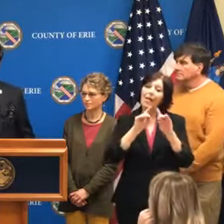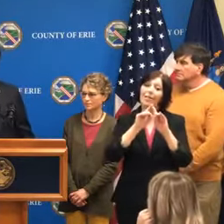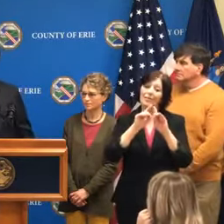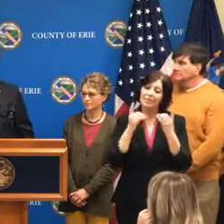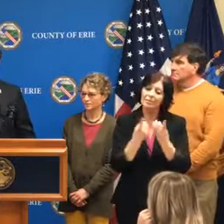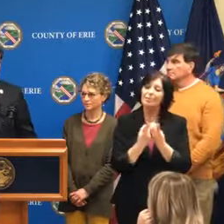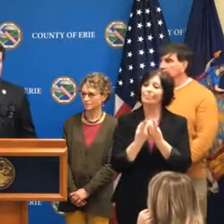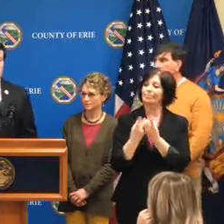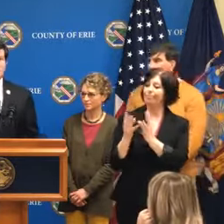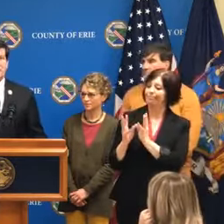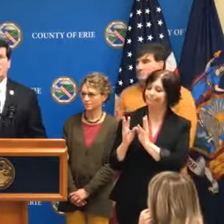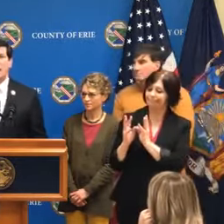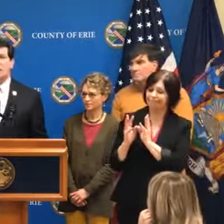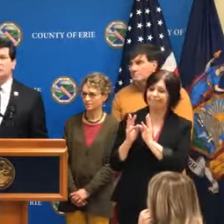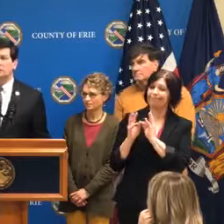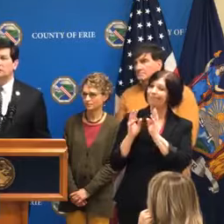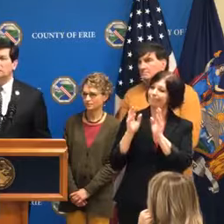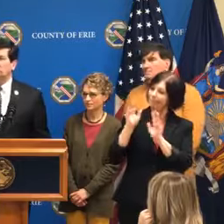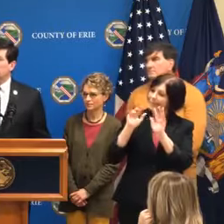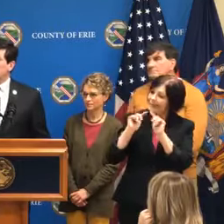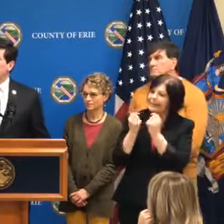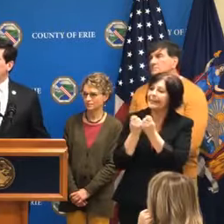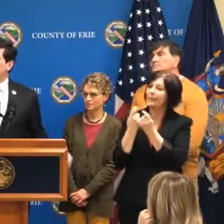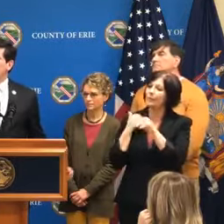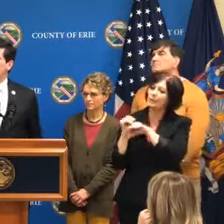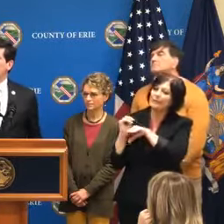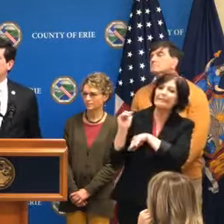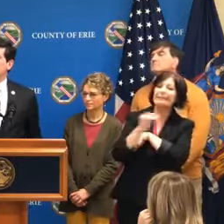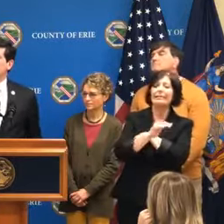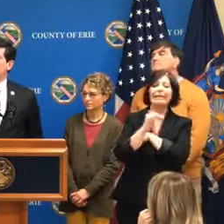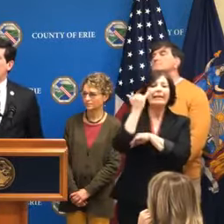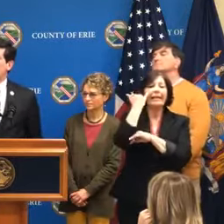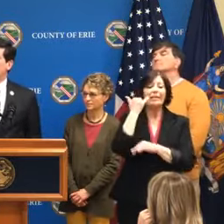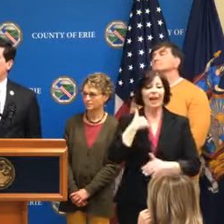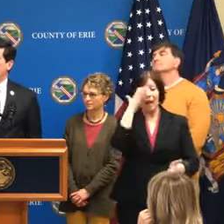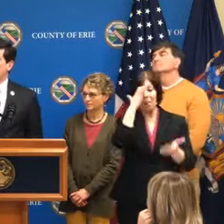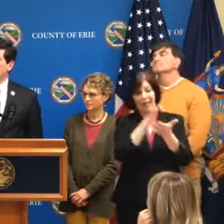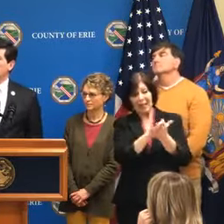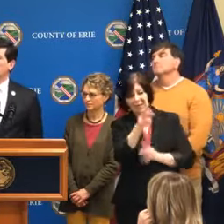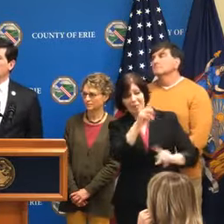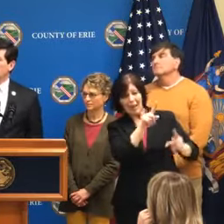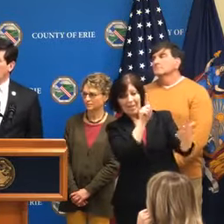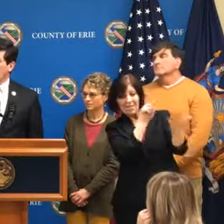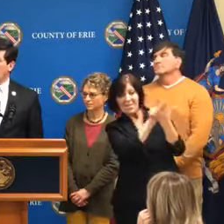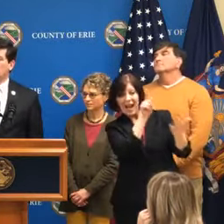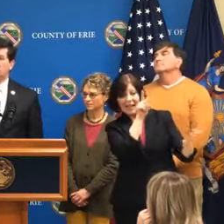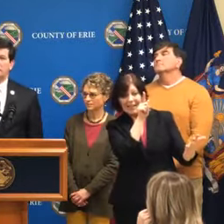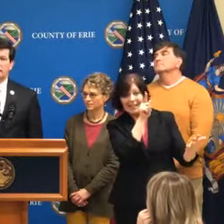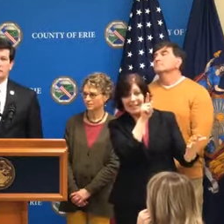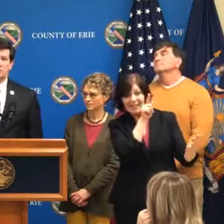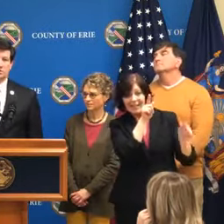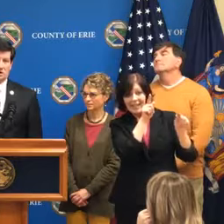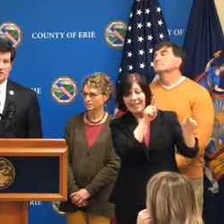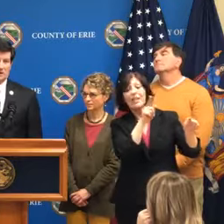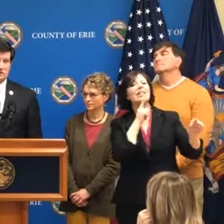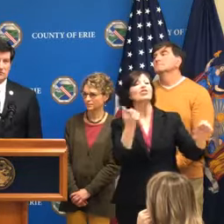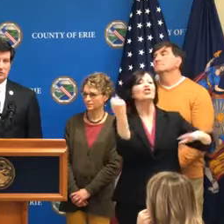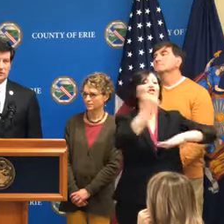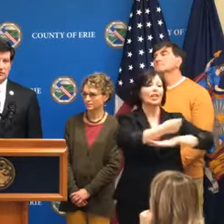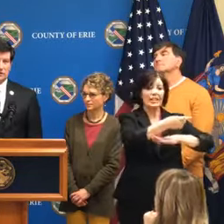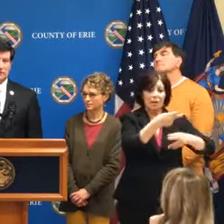sanitarians. We will send them out. If we believe that individuals are violating the law, they can be shut